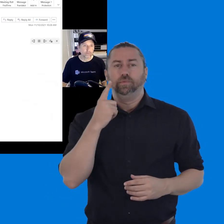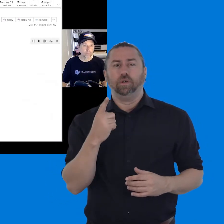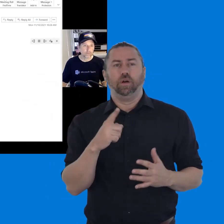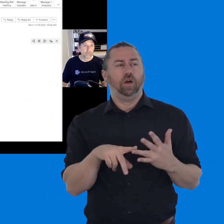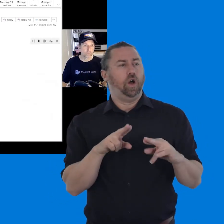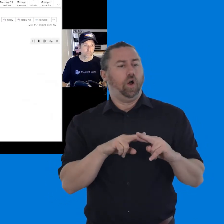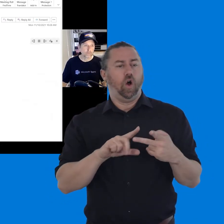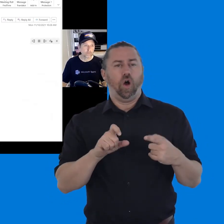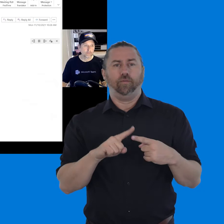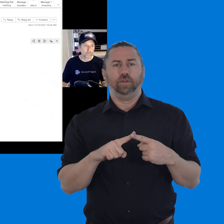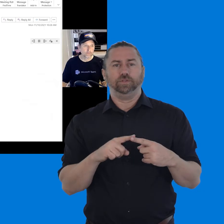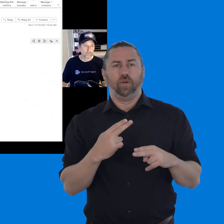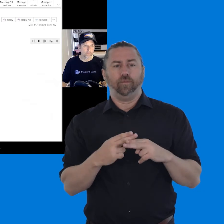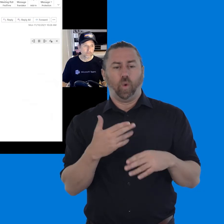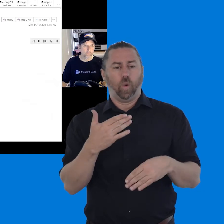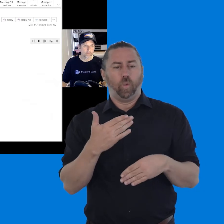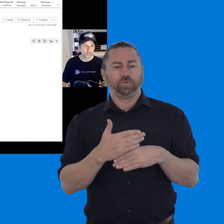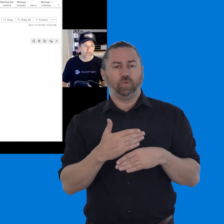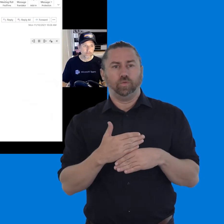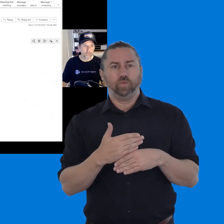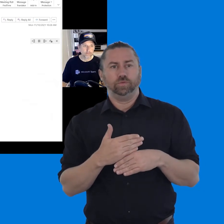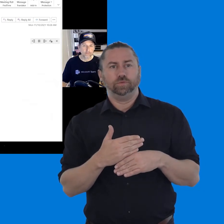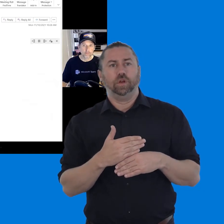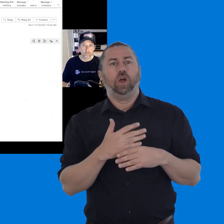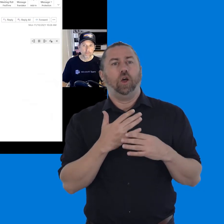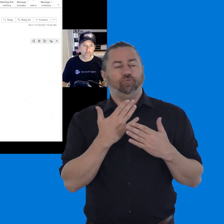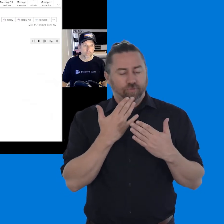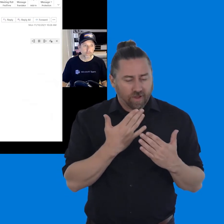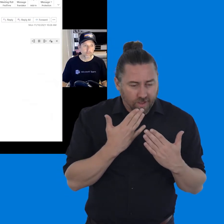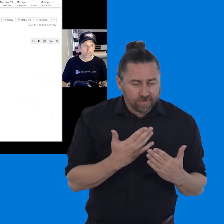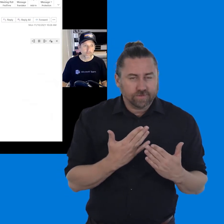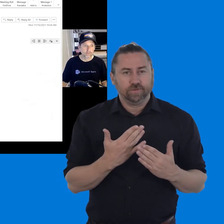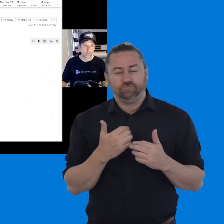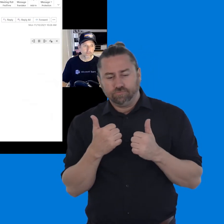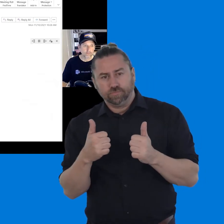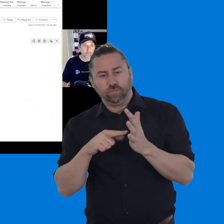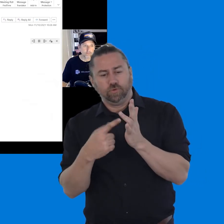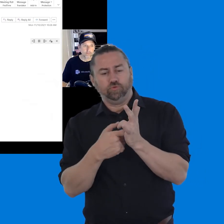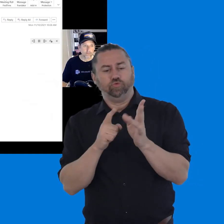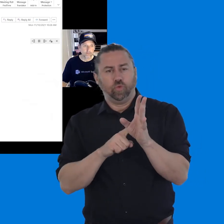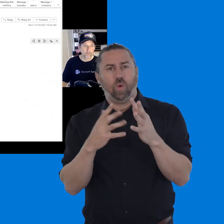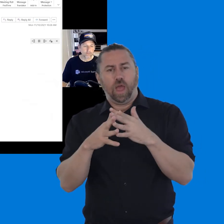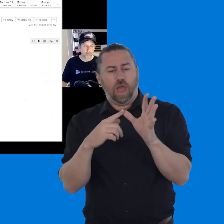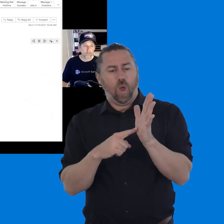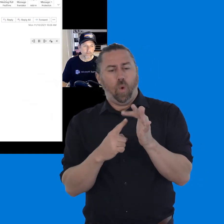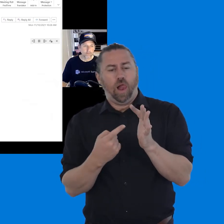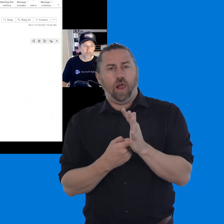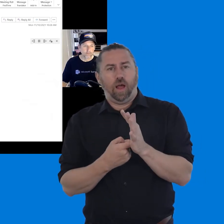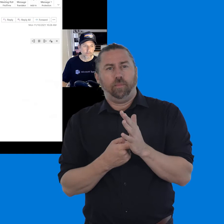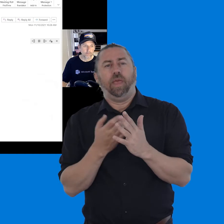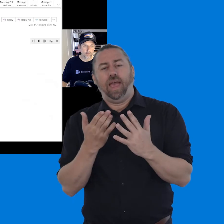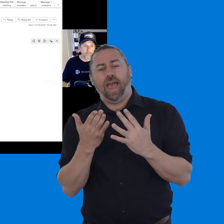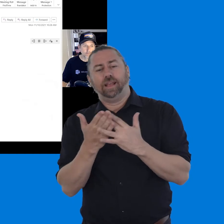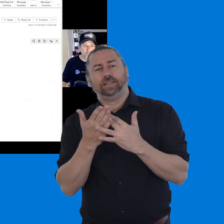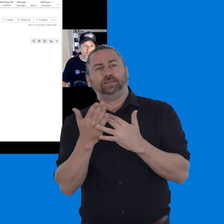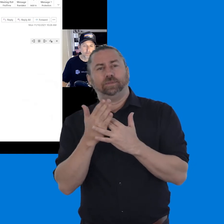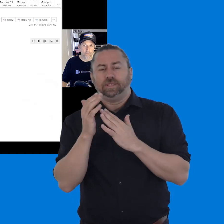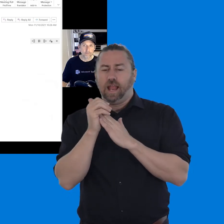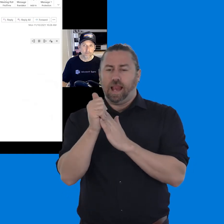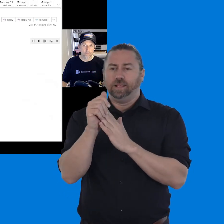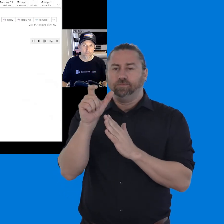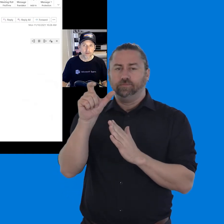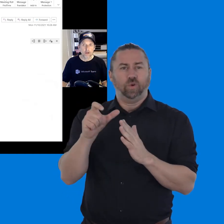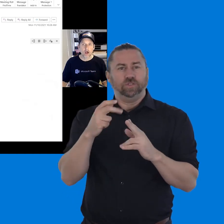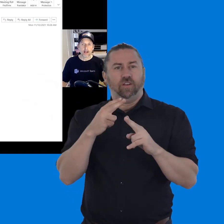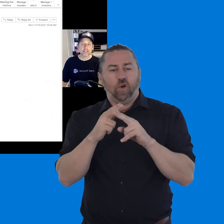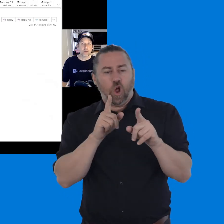In Office for Windows. Regards and thanks. Troy Waller, Accessibility Lead